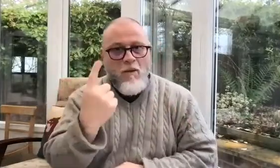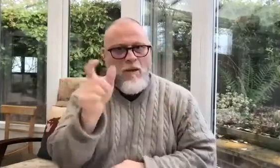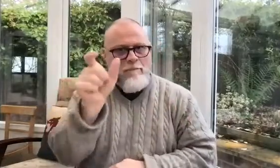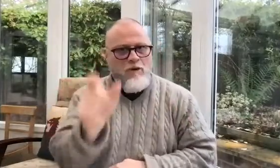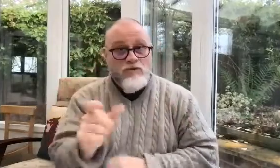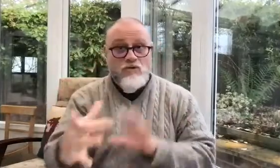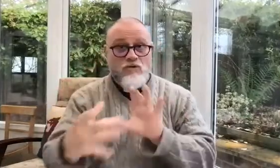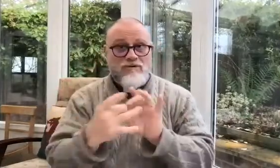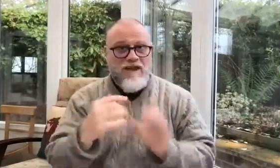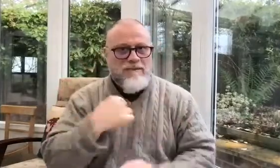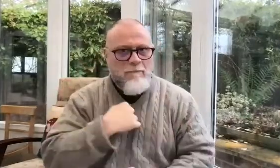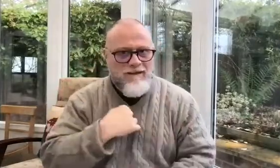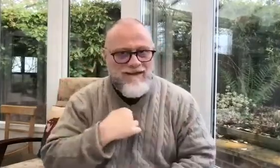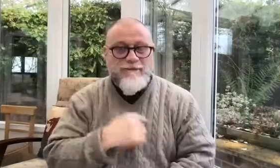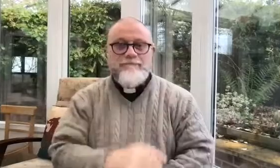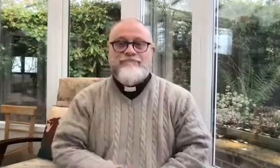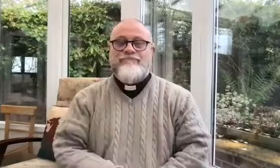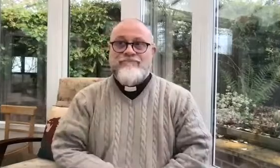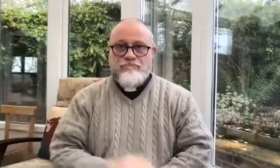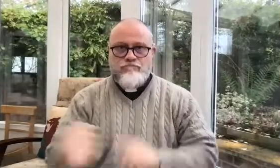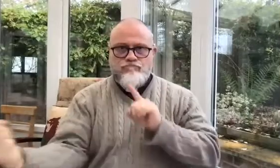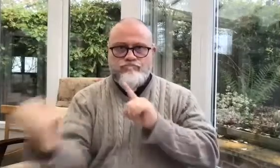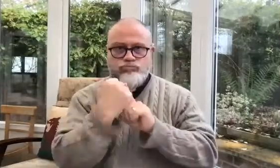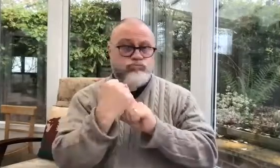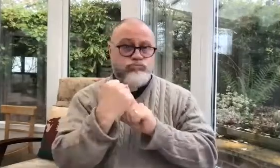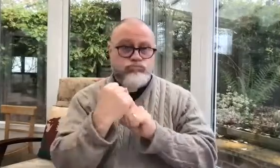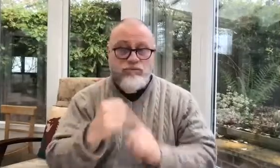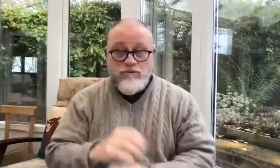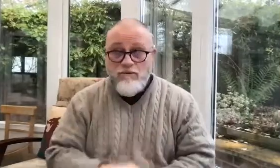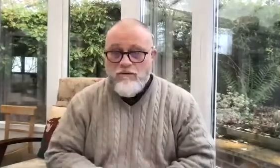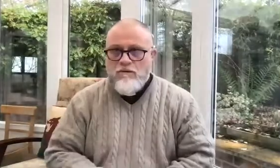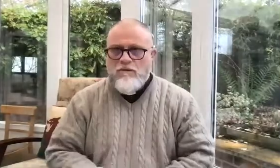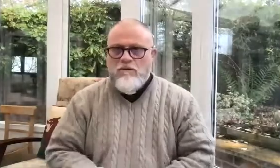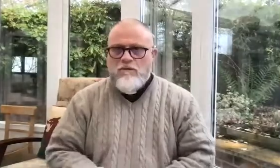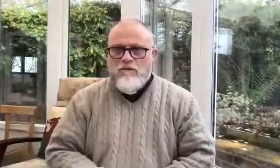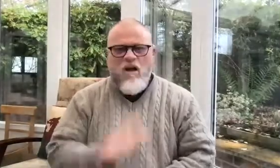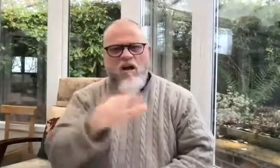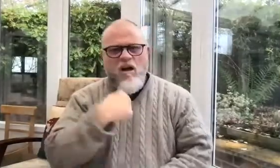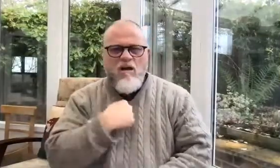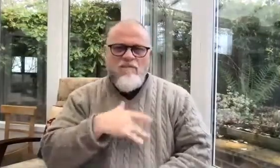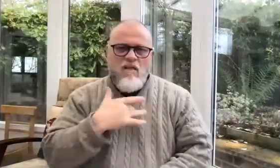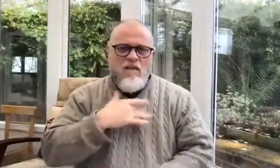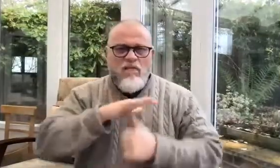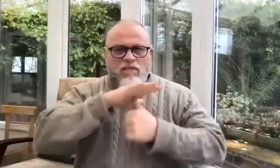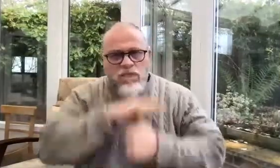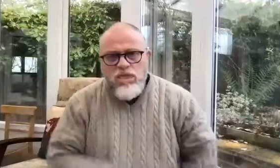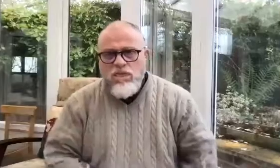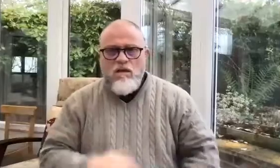them. But I remember one person who contacted me really impacted me. I